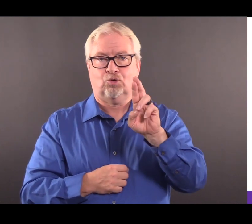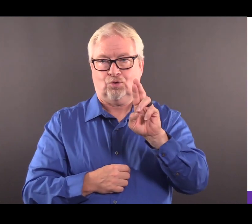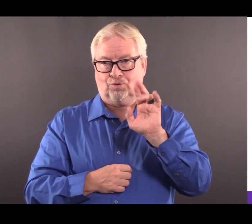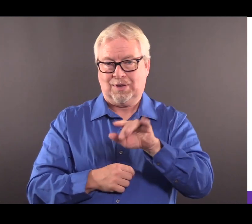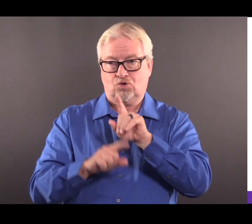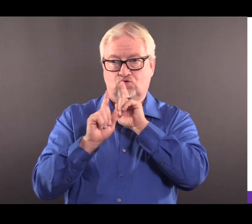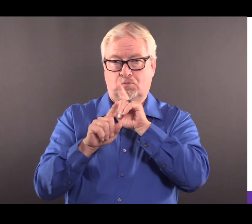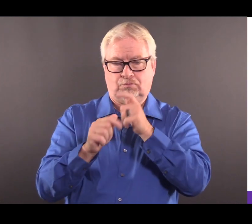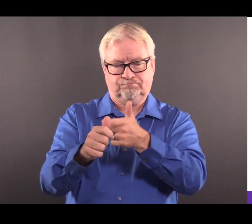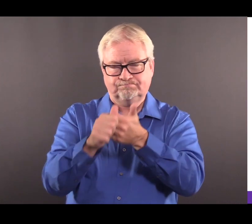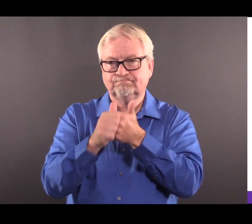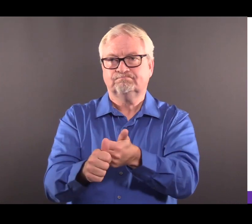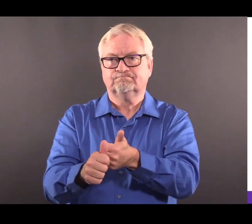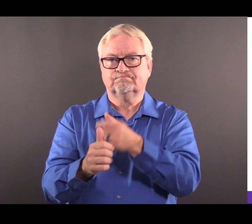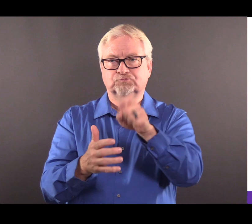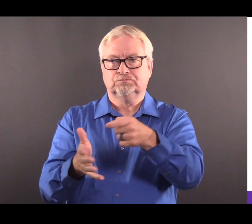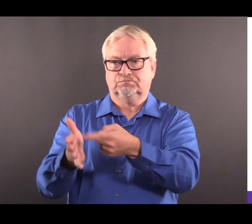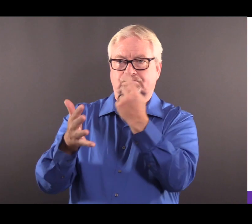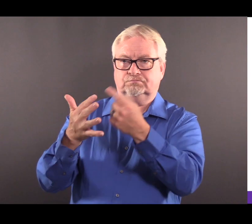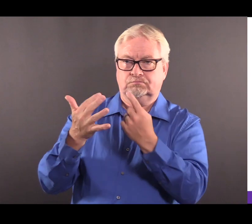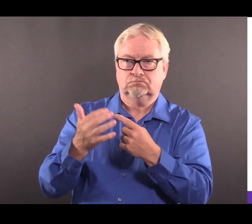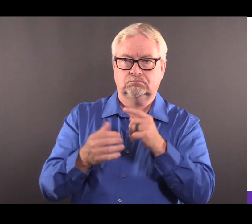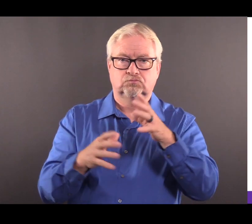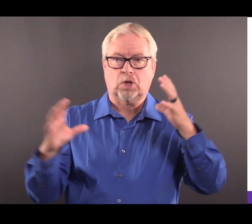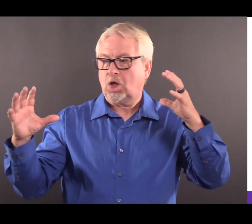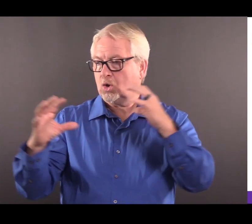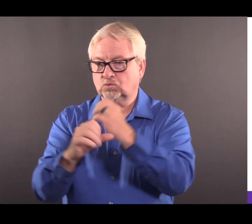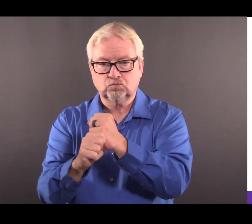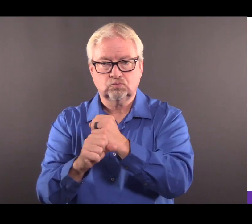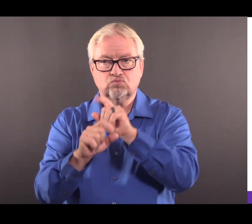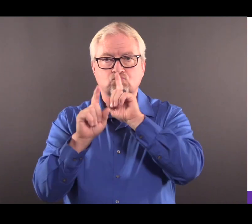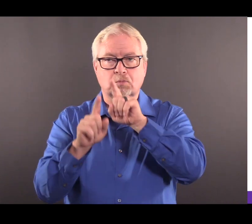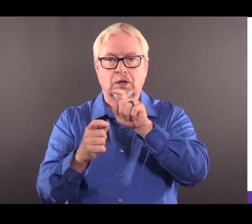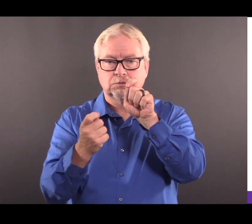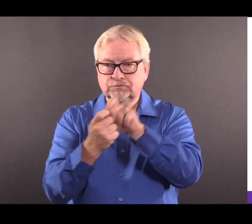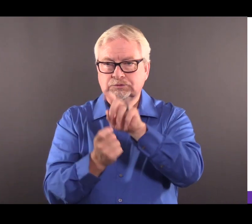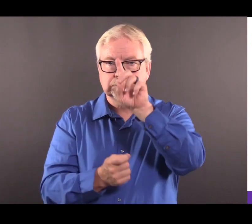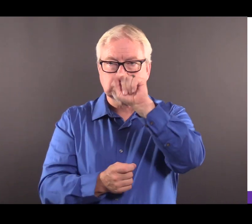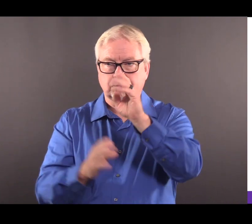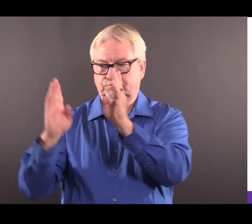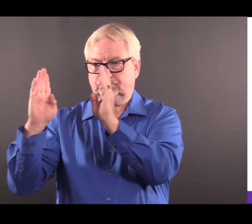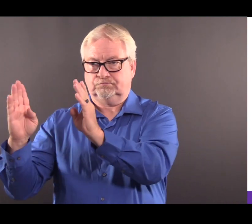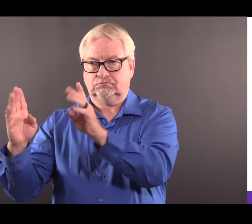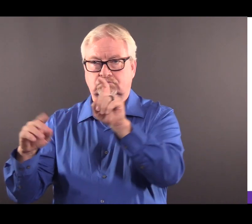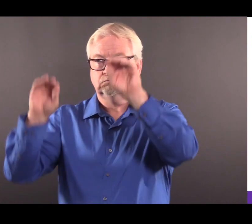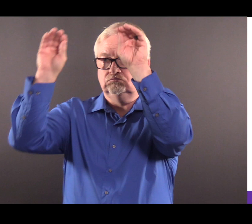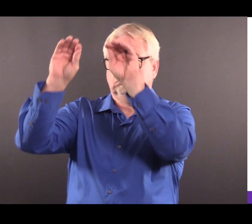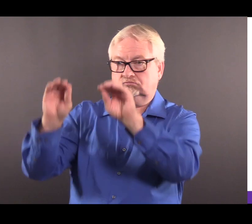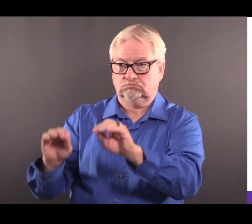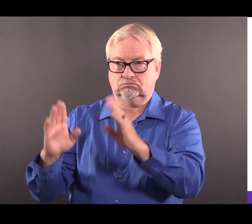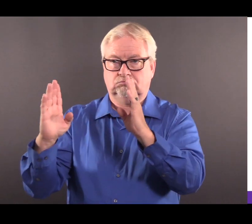CAPER. Each report requires the inclusion of specific data elements, which must